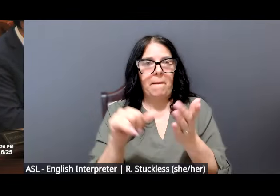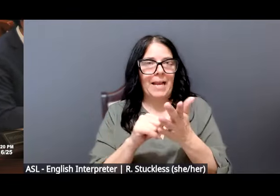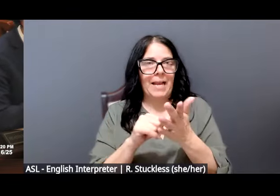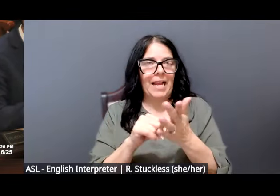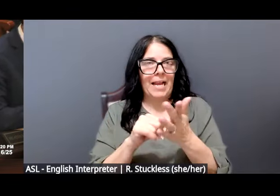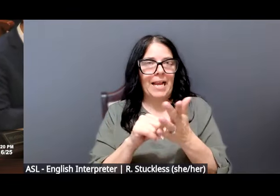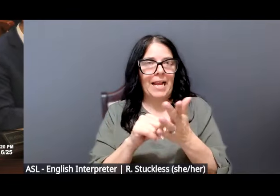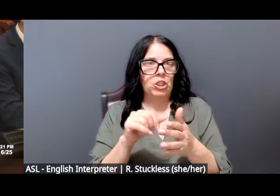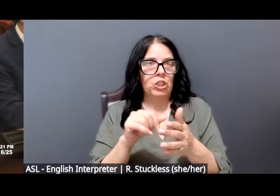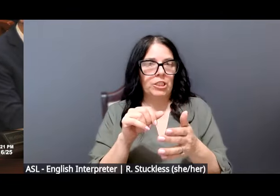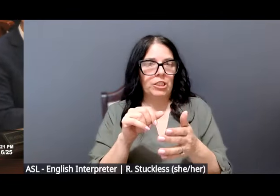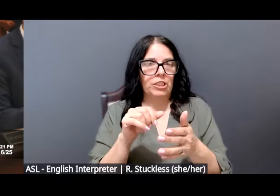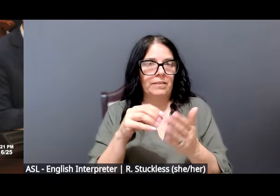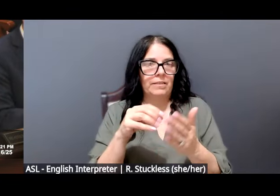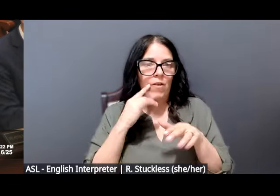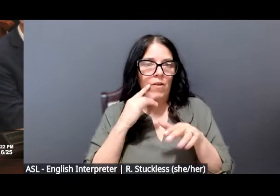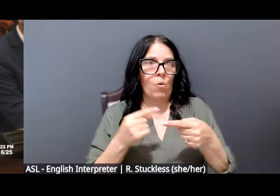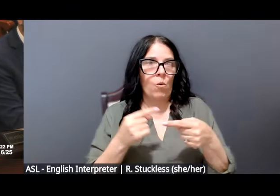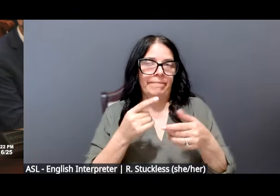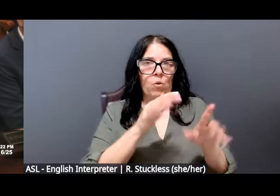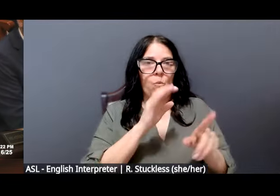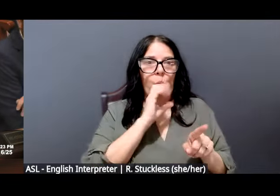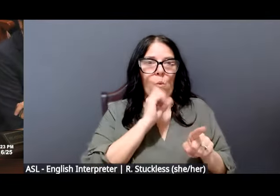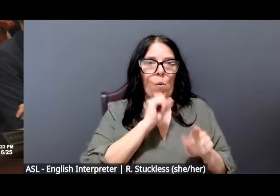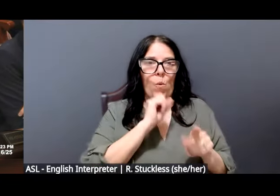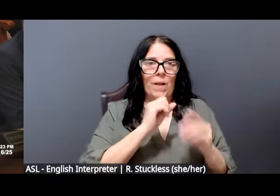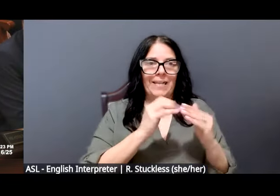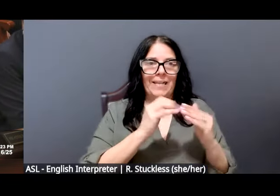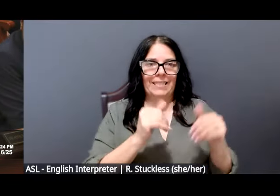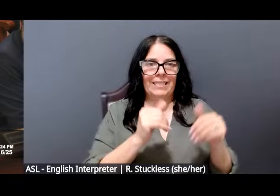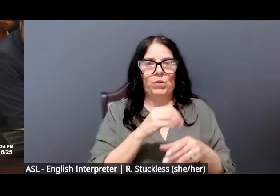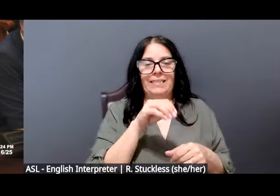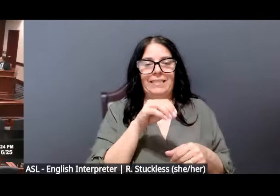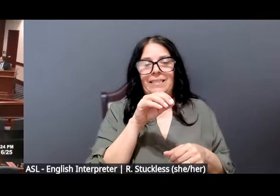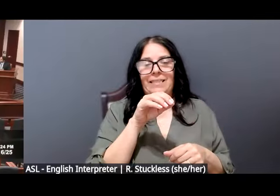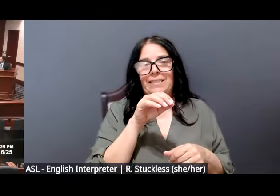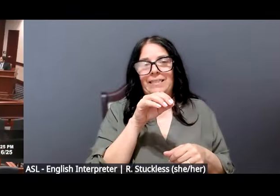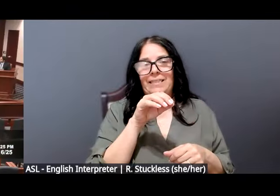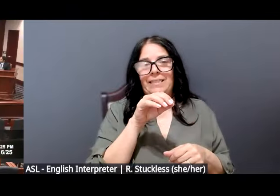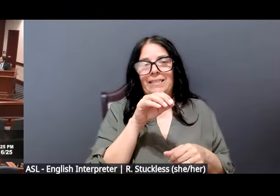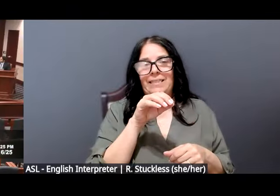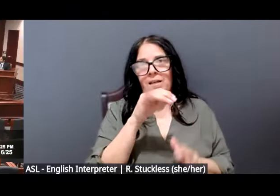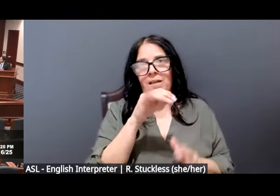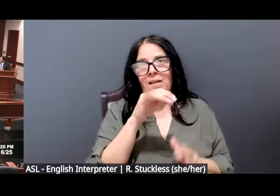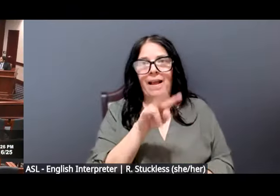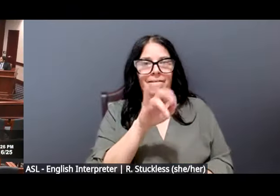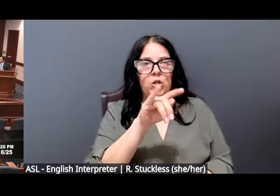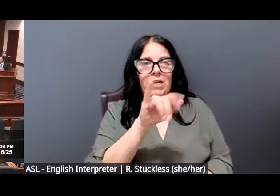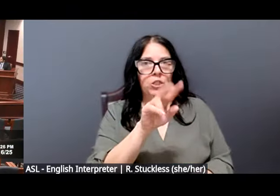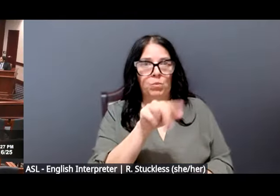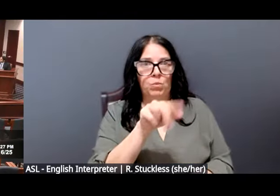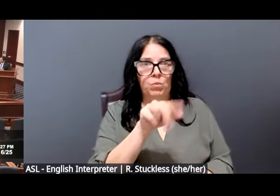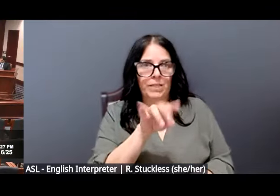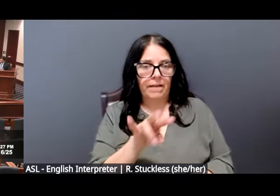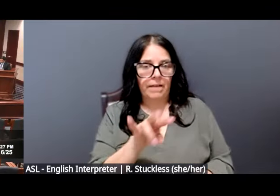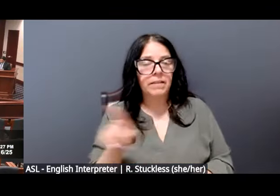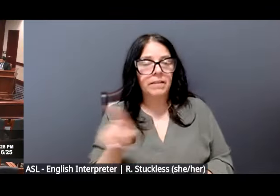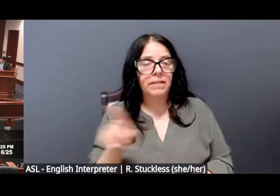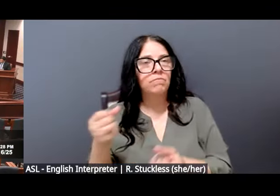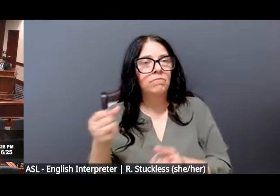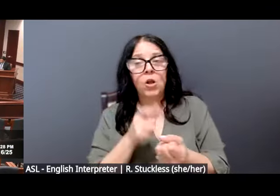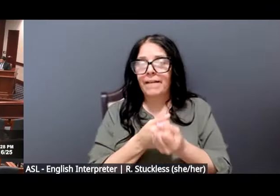Verity 2.7 system used in the state of Michigan. Support. All in favor? Aye. Aye.